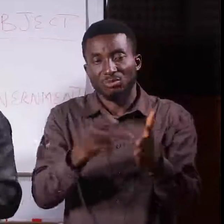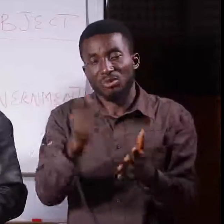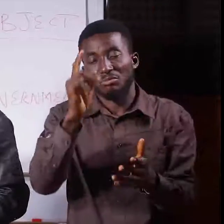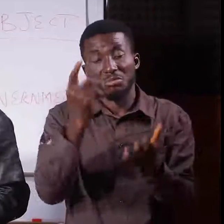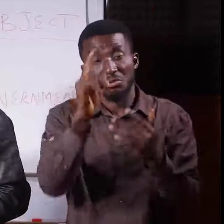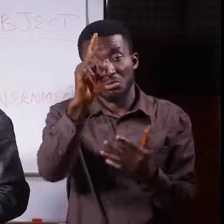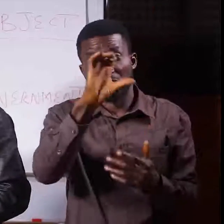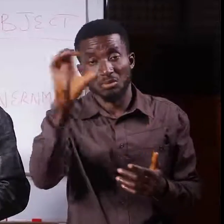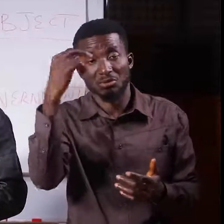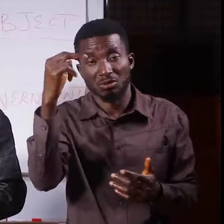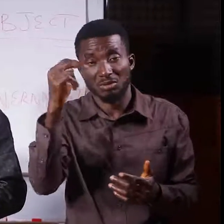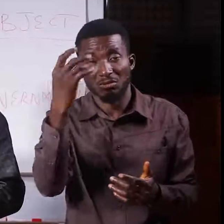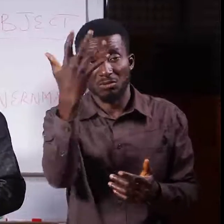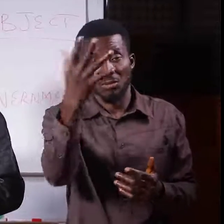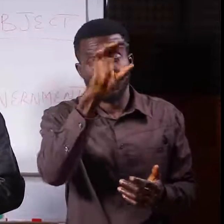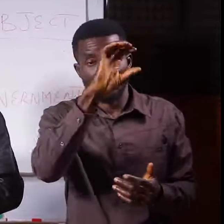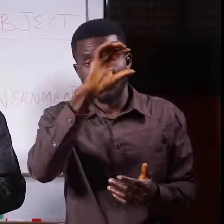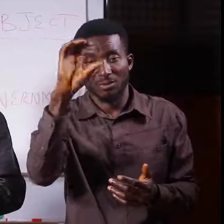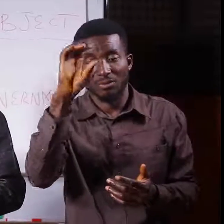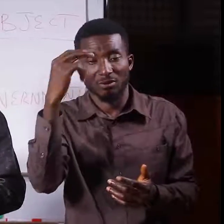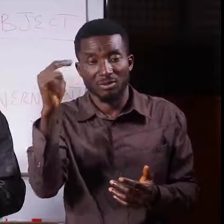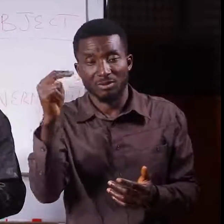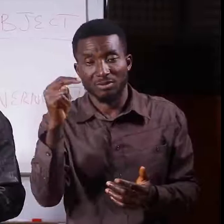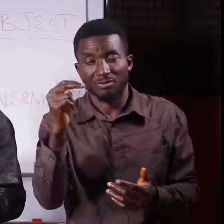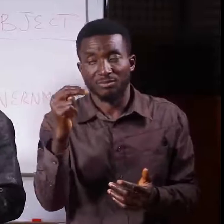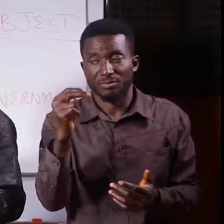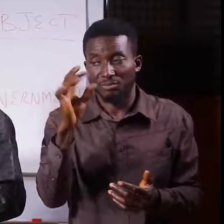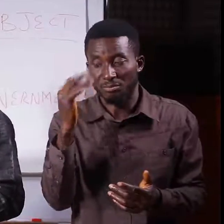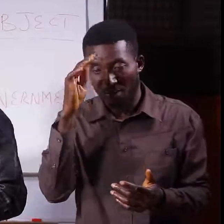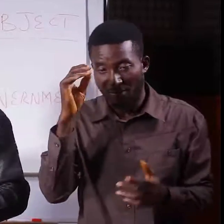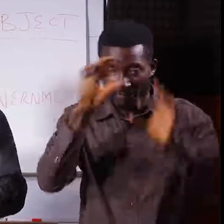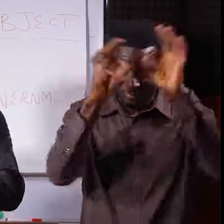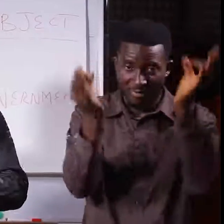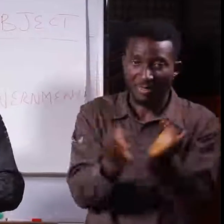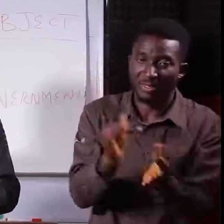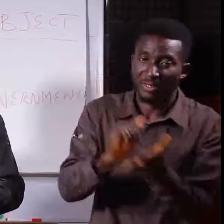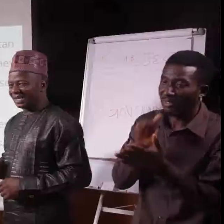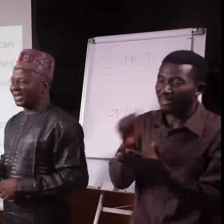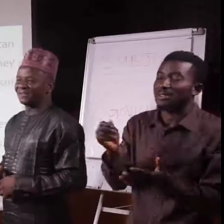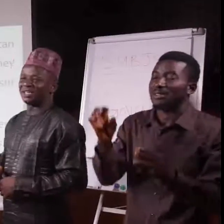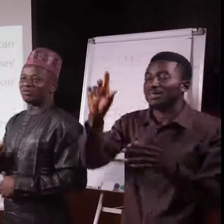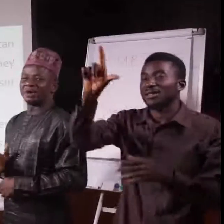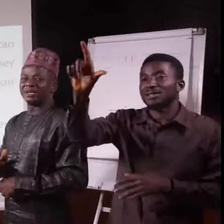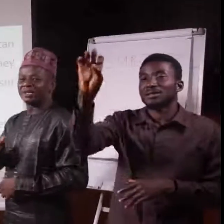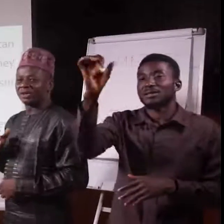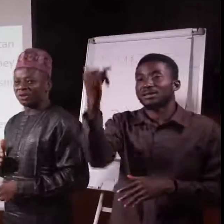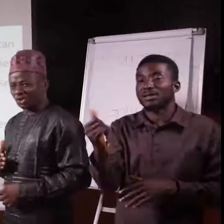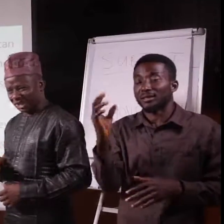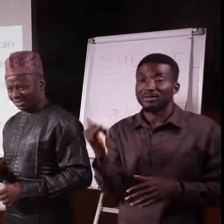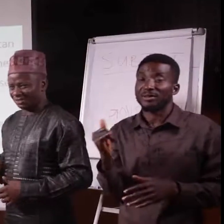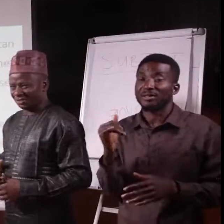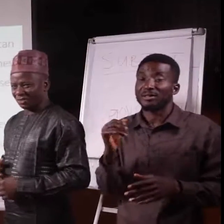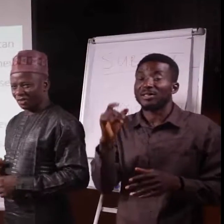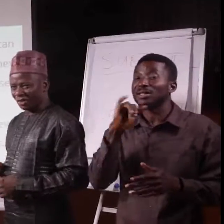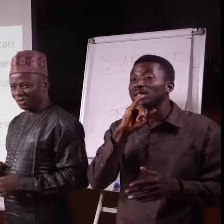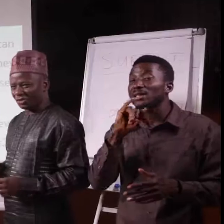or 500 naira or 1,000 naira per head or per family. that is levy. Levy is when you